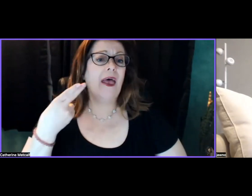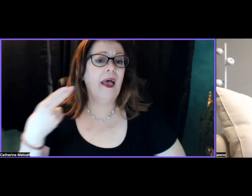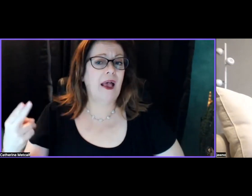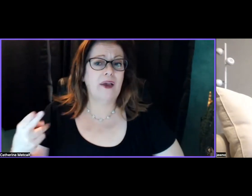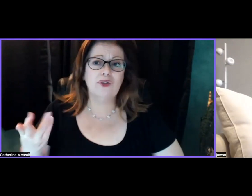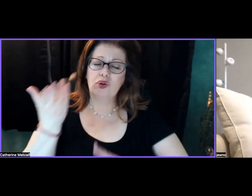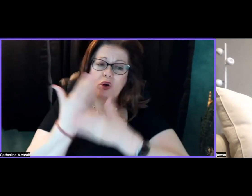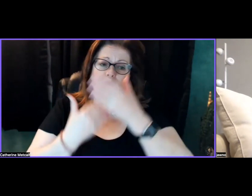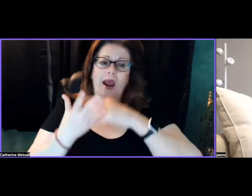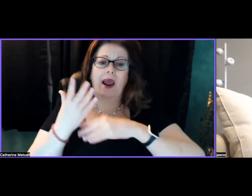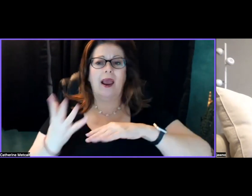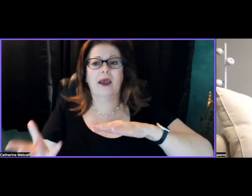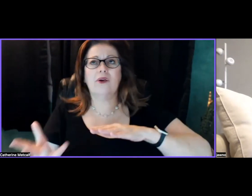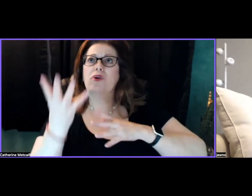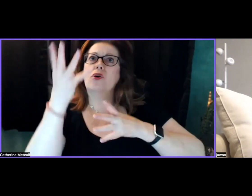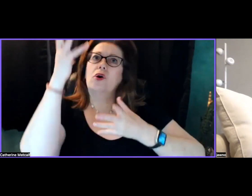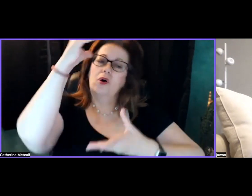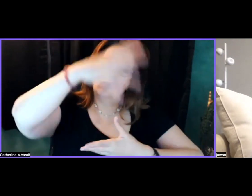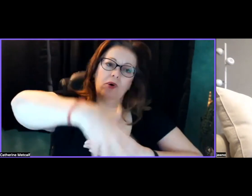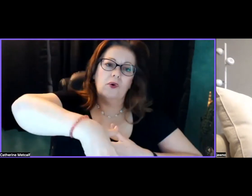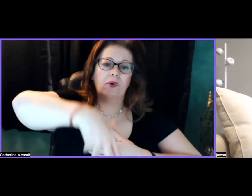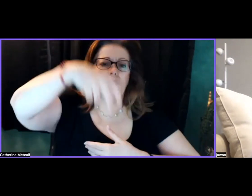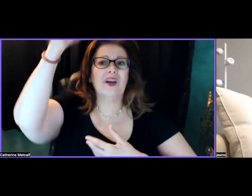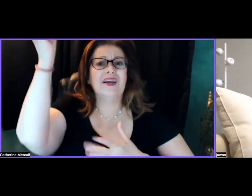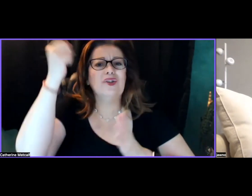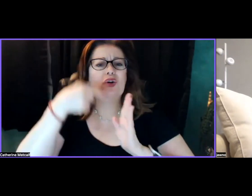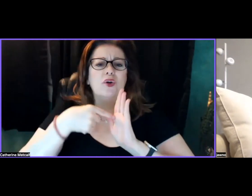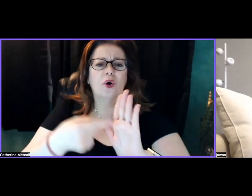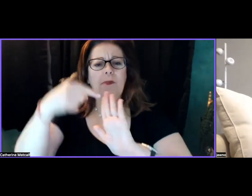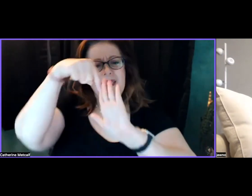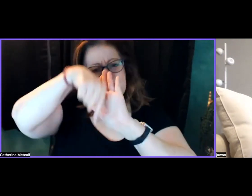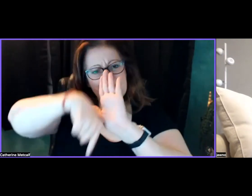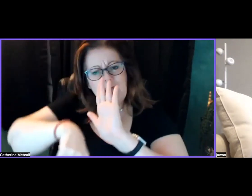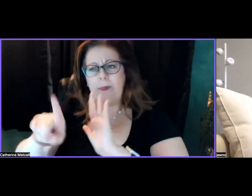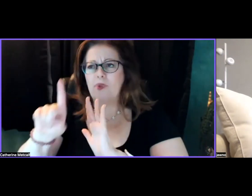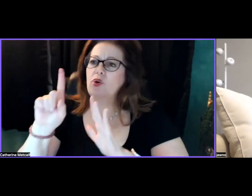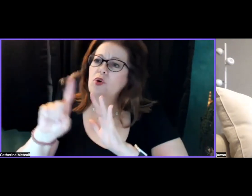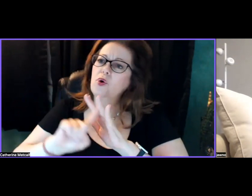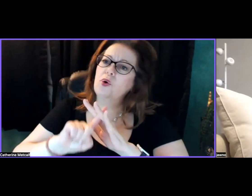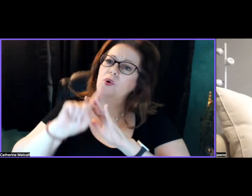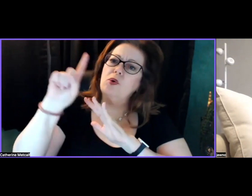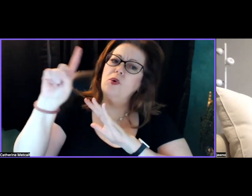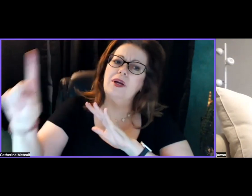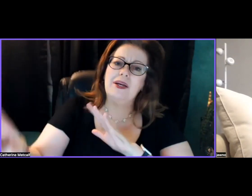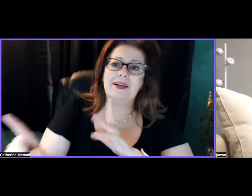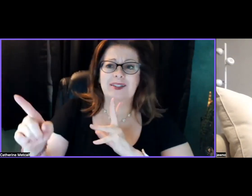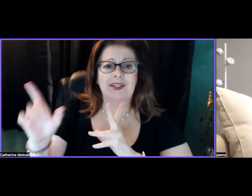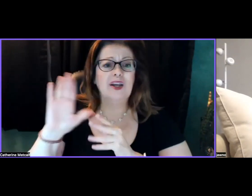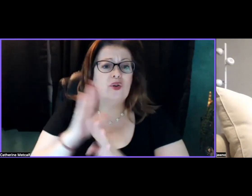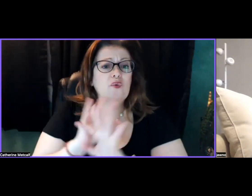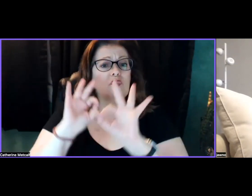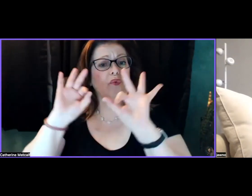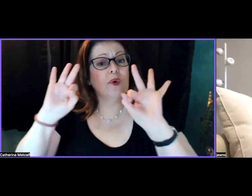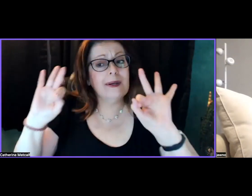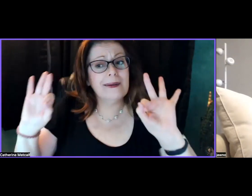and I'll take it. Show me the depths you reached in your escape to freedom, back to life. Take me back to the land